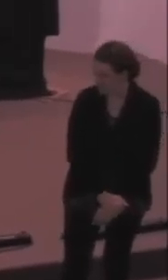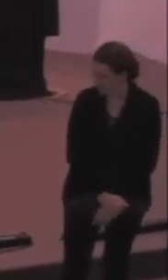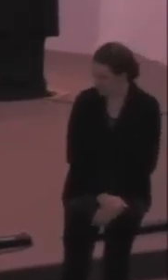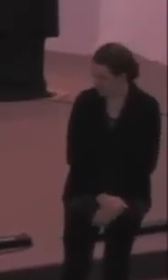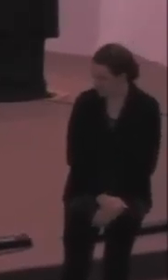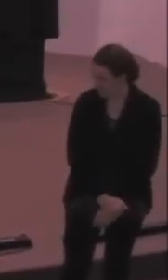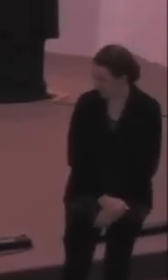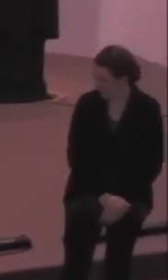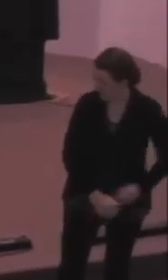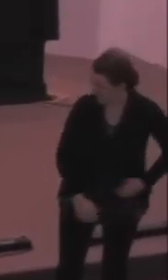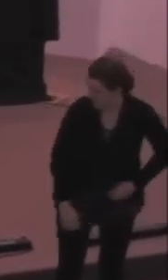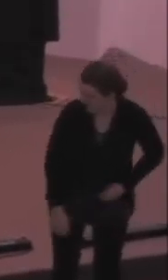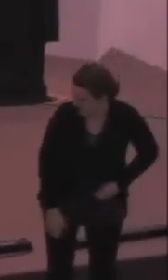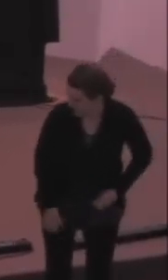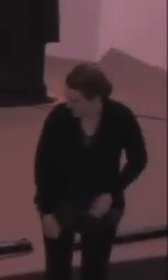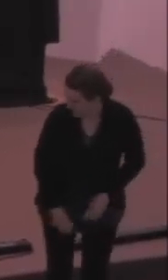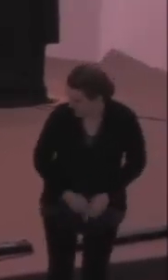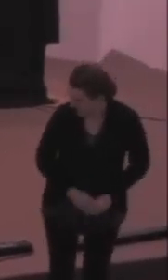Happy